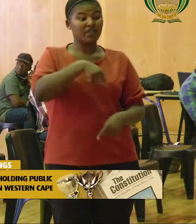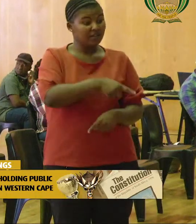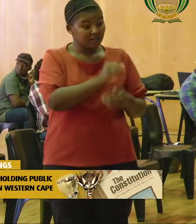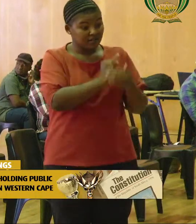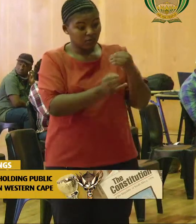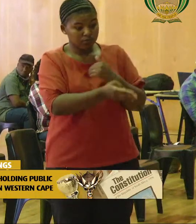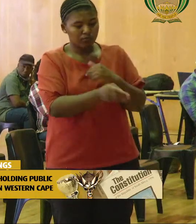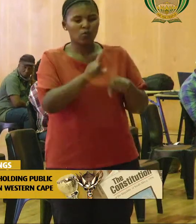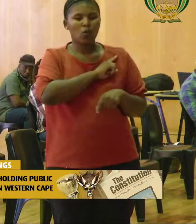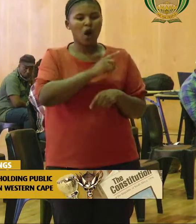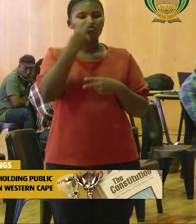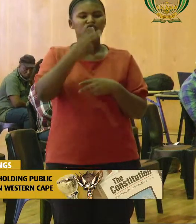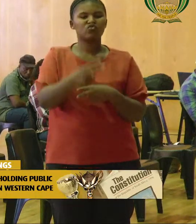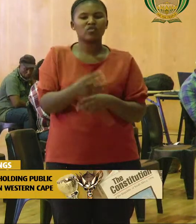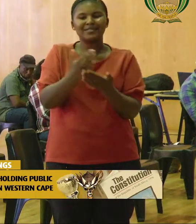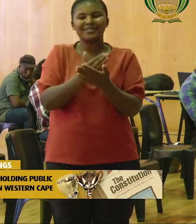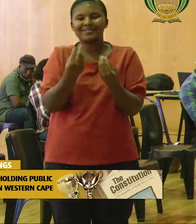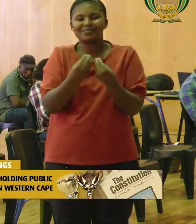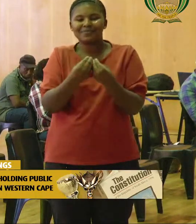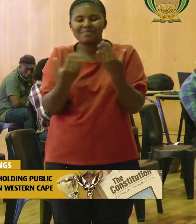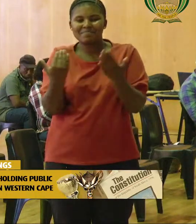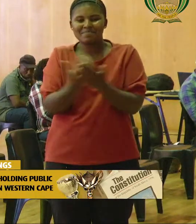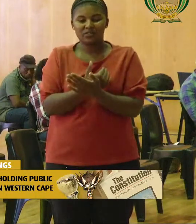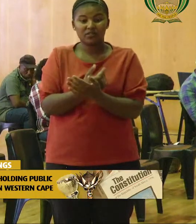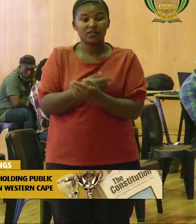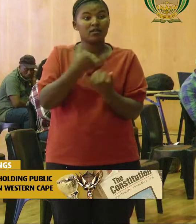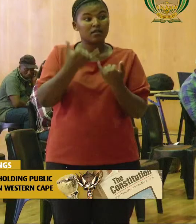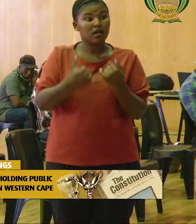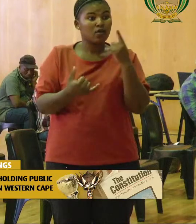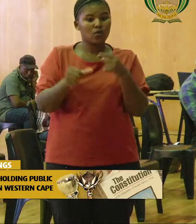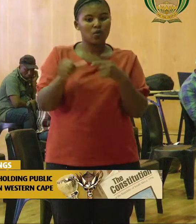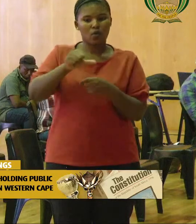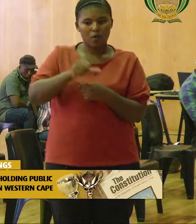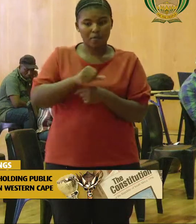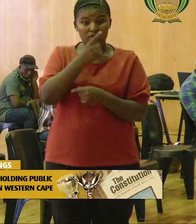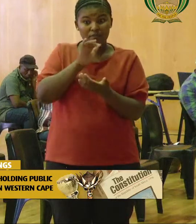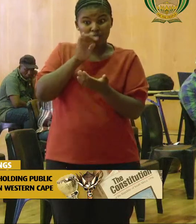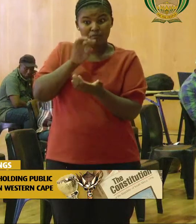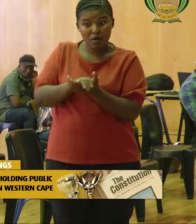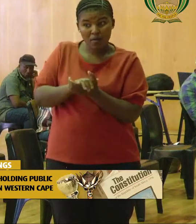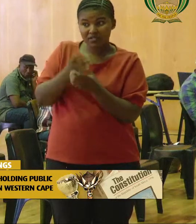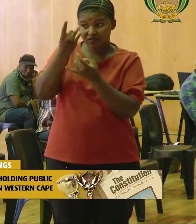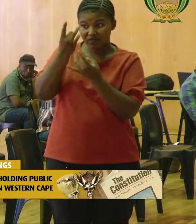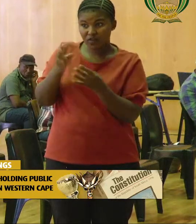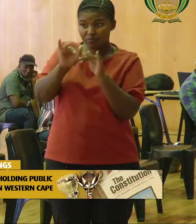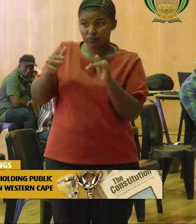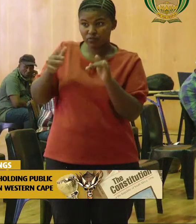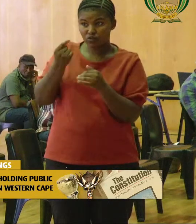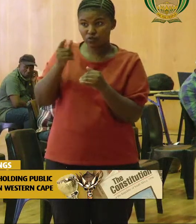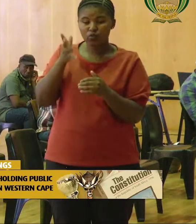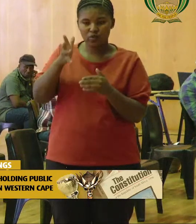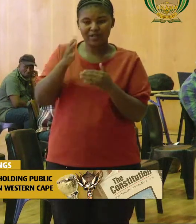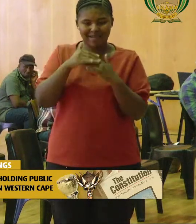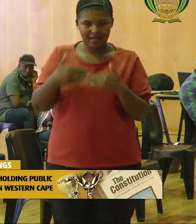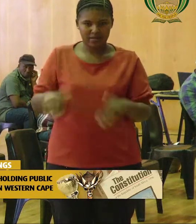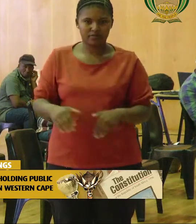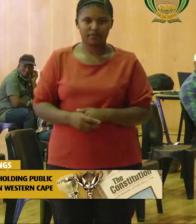because of many gaps. So if we can do what we promised people, this will come to an